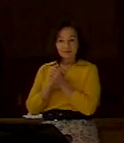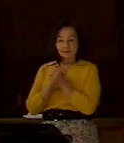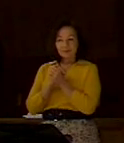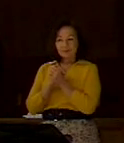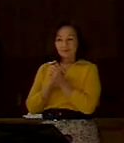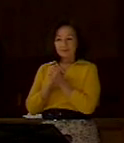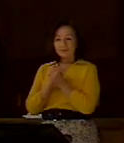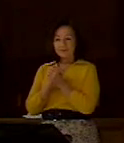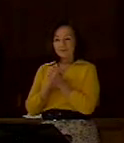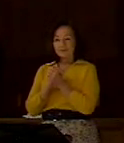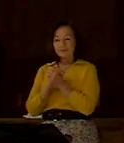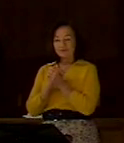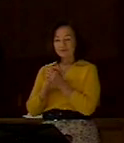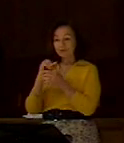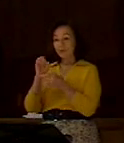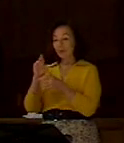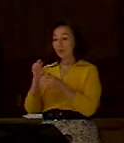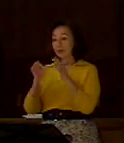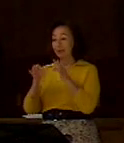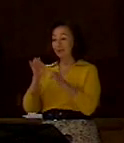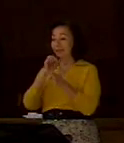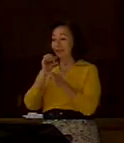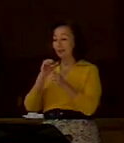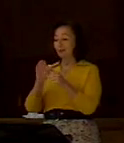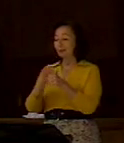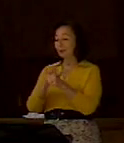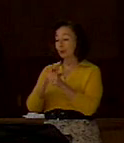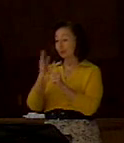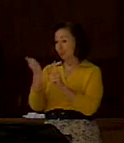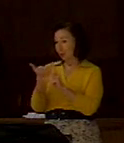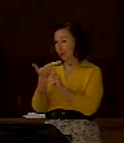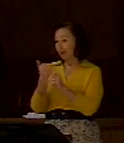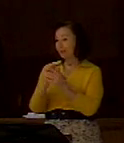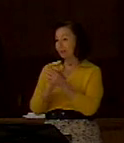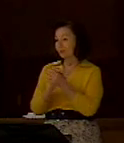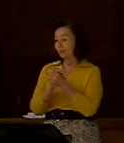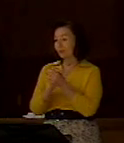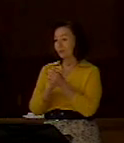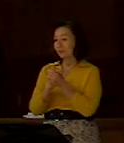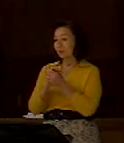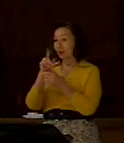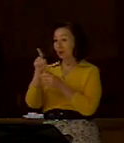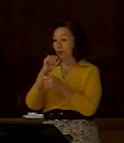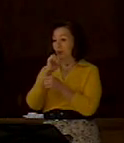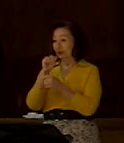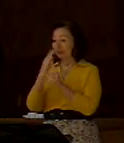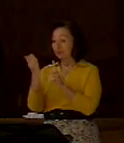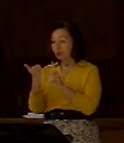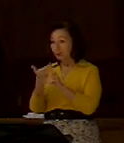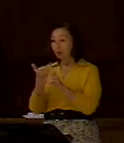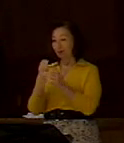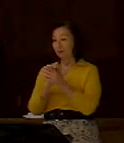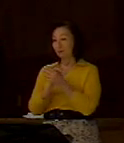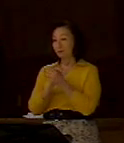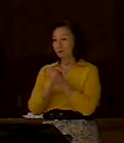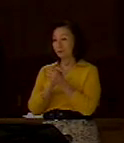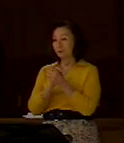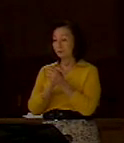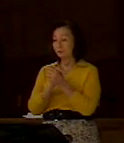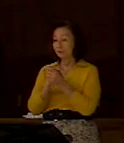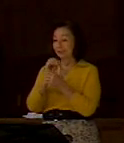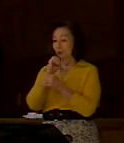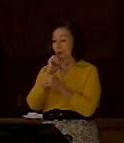Or, if not fully persuaded, are you unpersuaded? Do you not